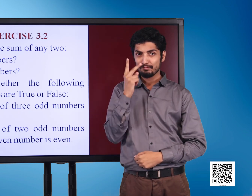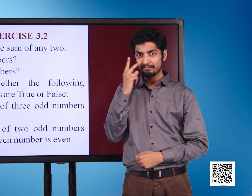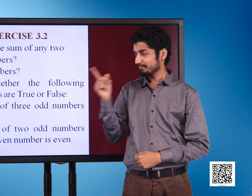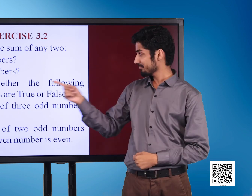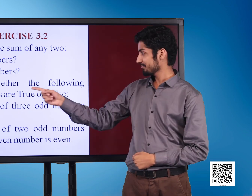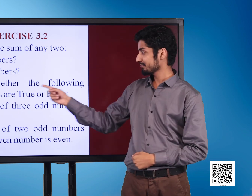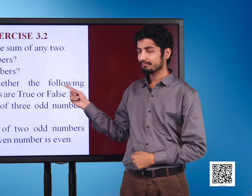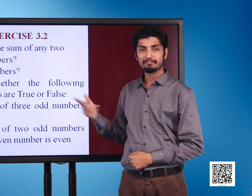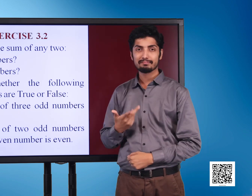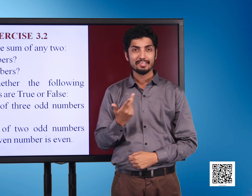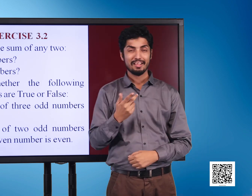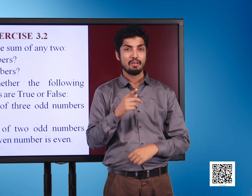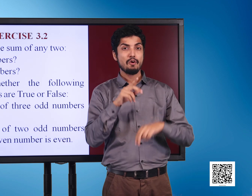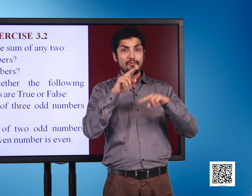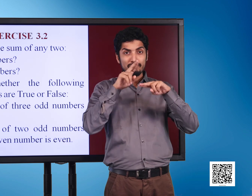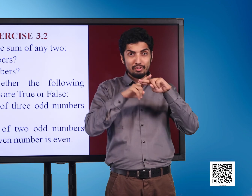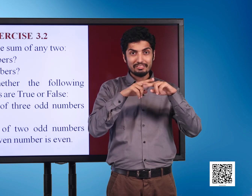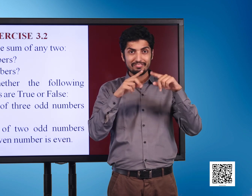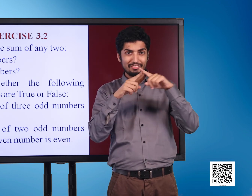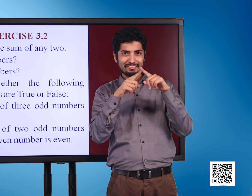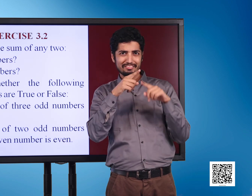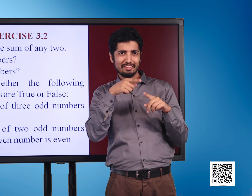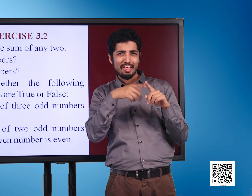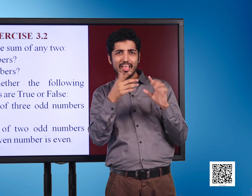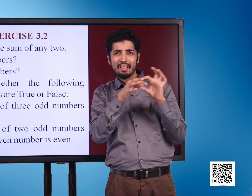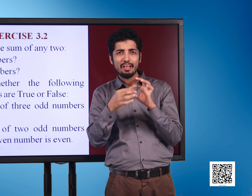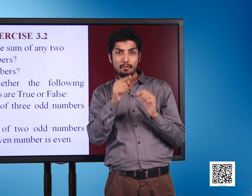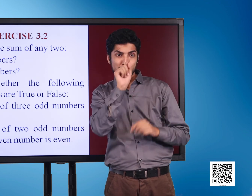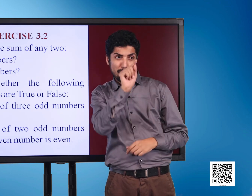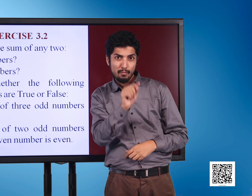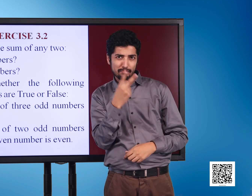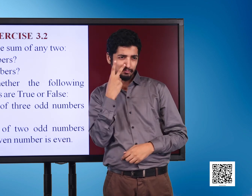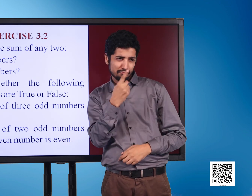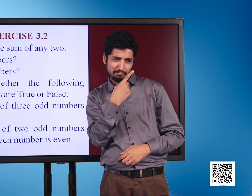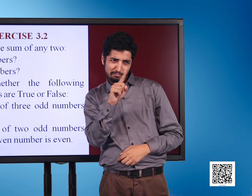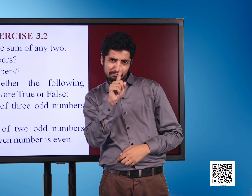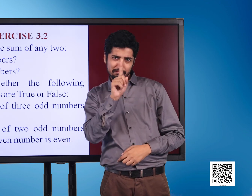Two. State whether the following statements are true or false.